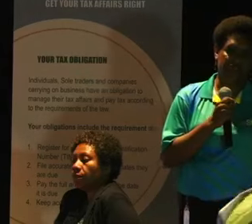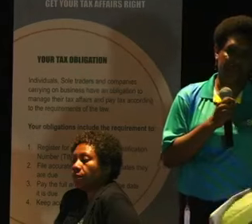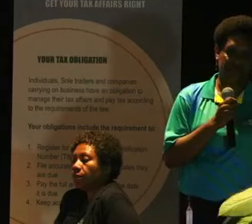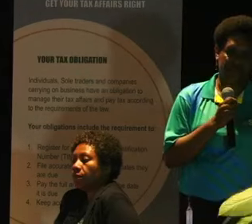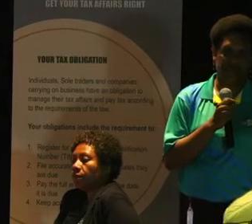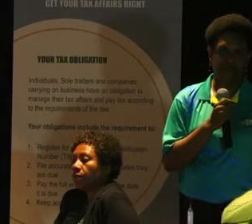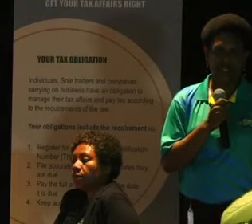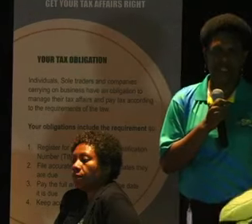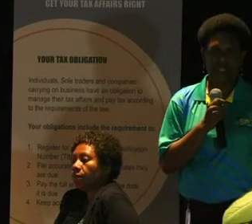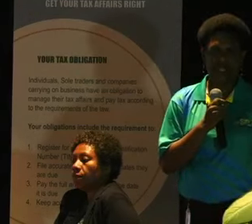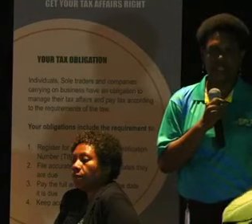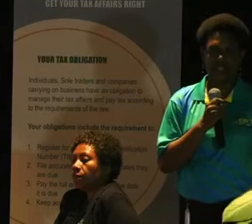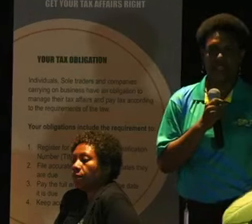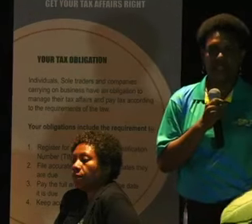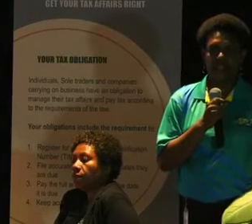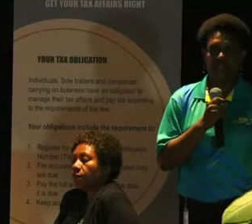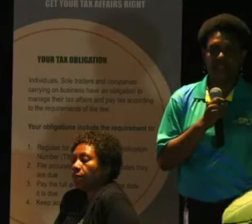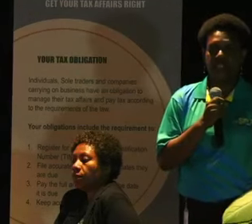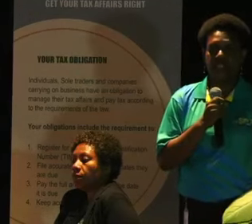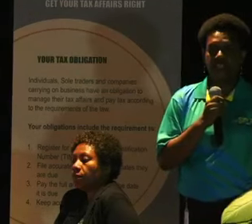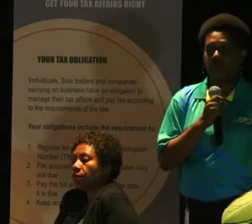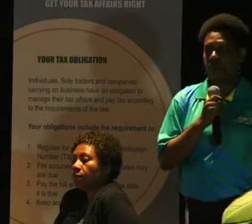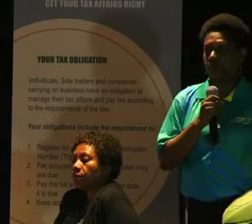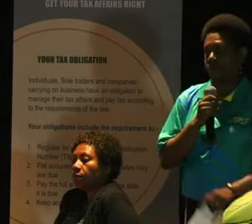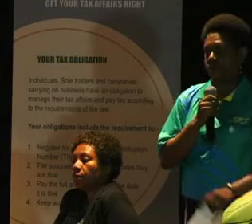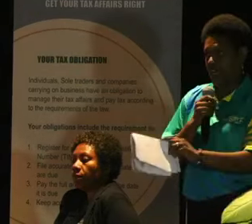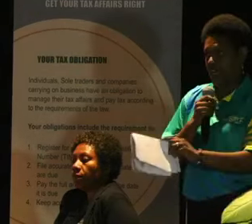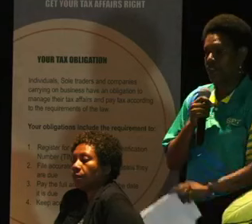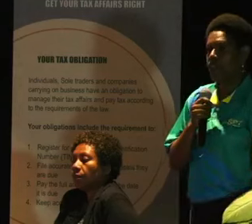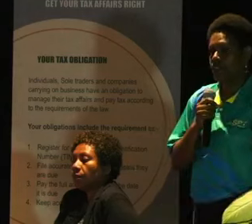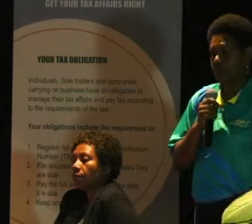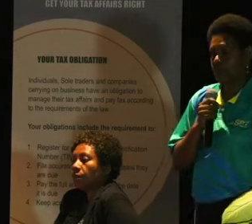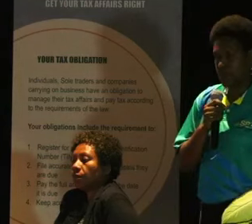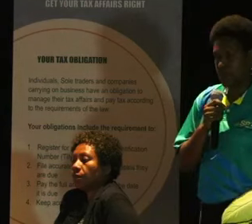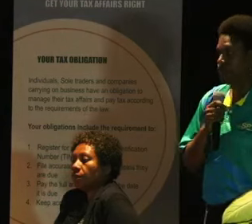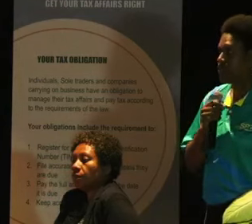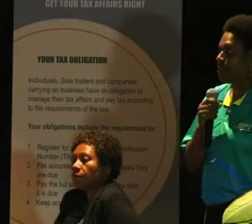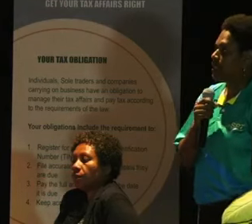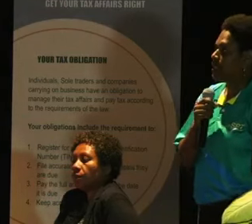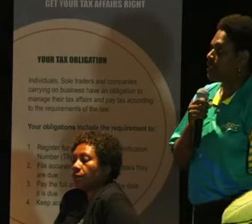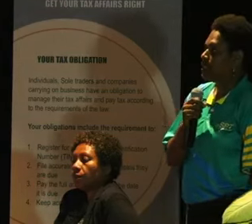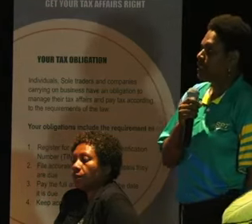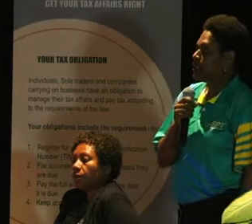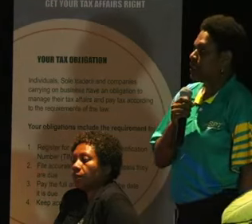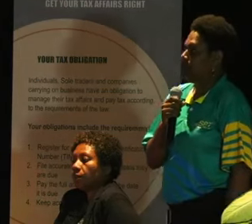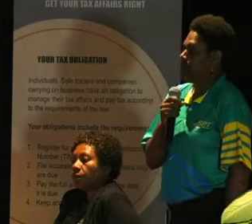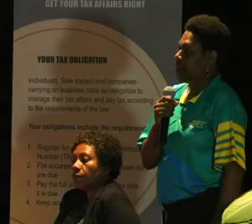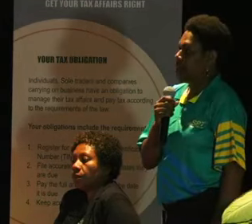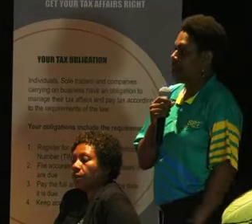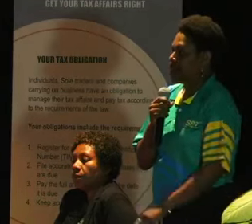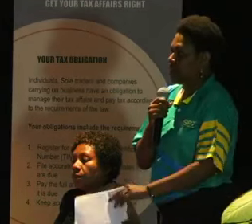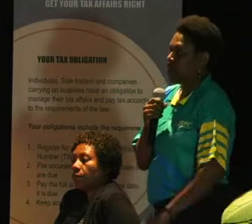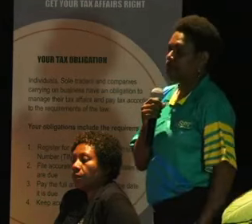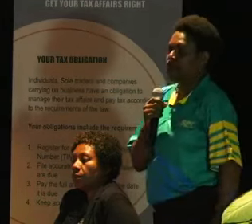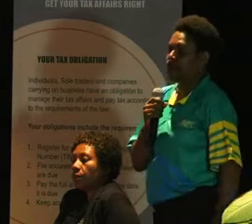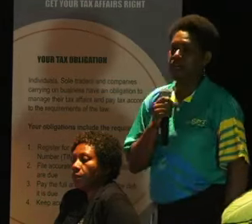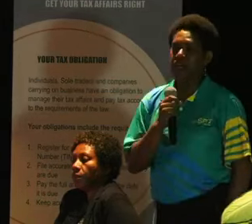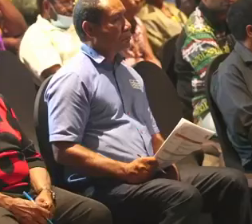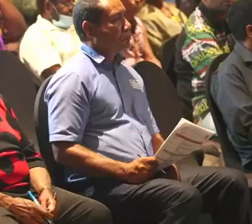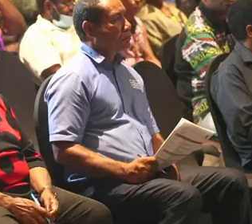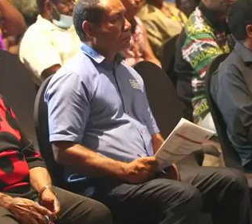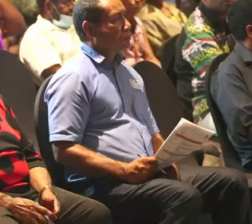own set of responsibilities again. So that after lunch, we will go through that. Again, our take